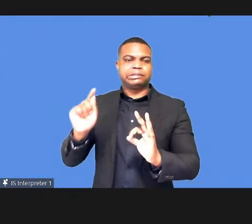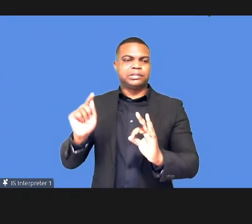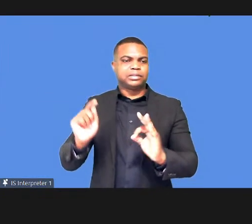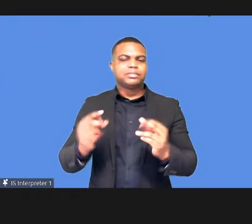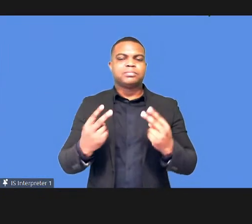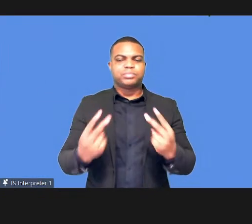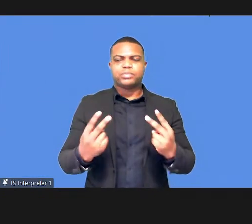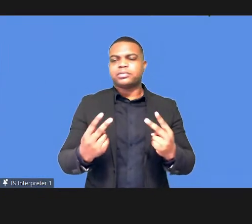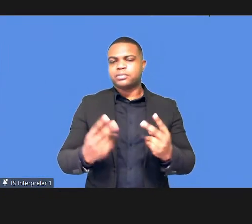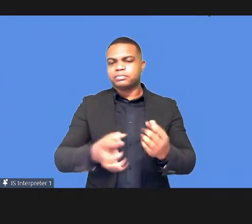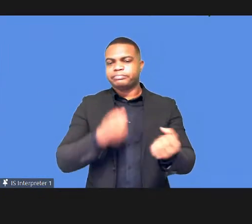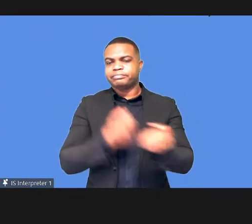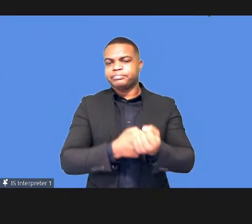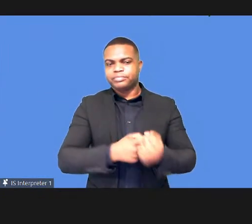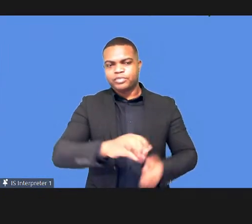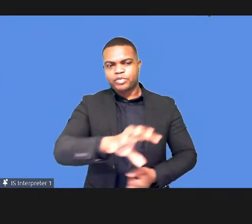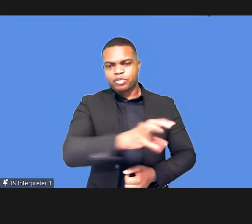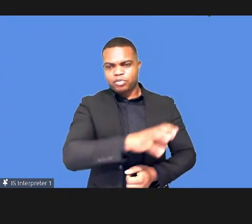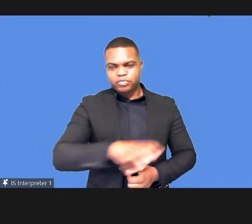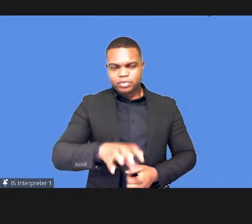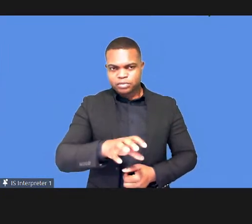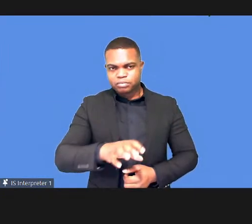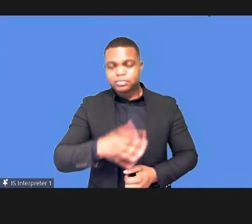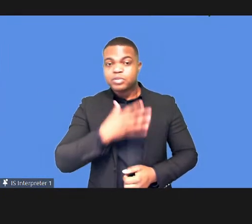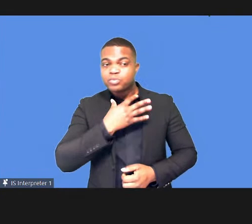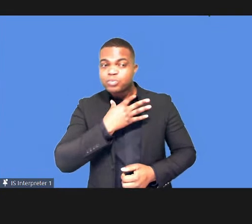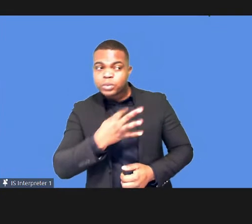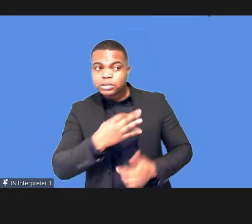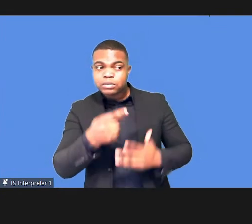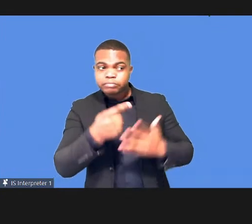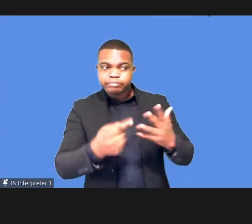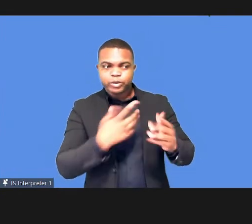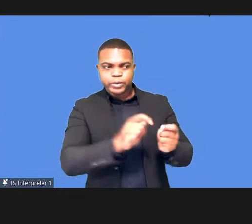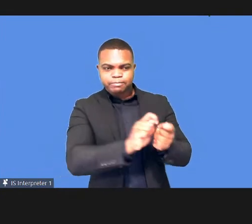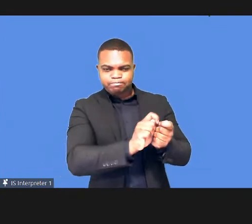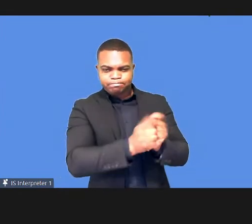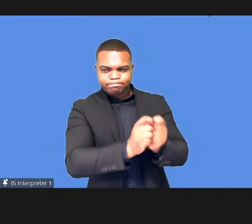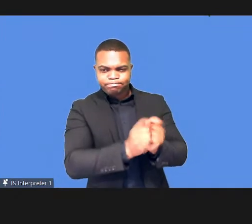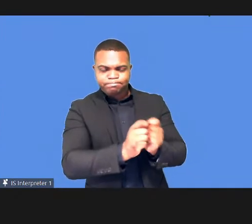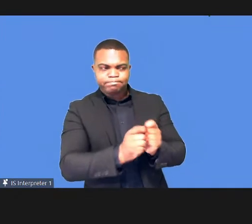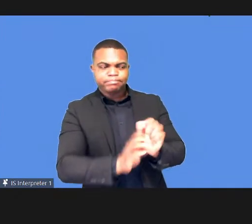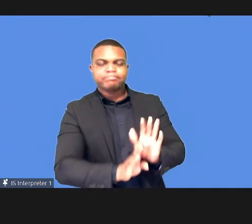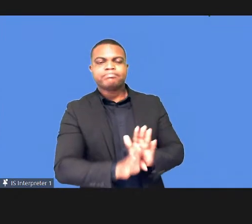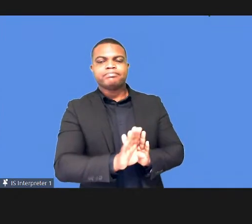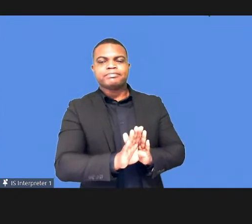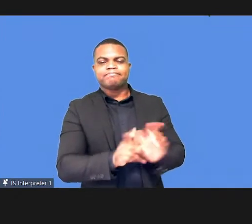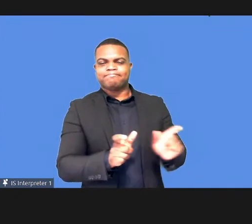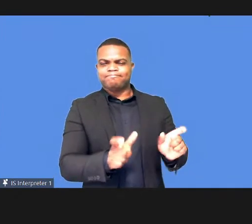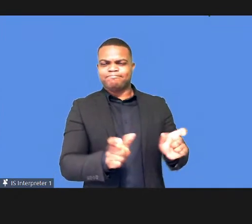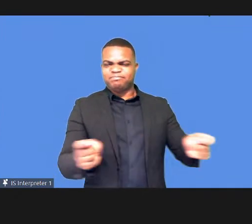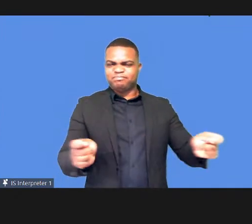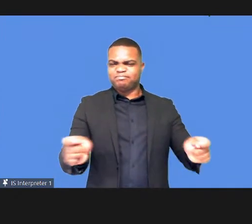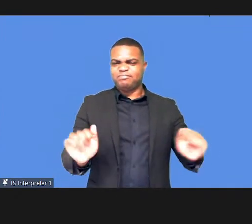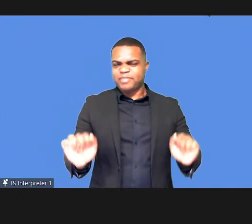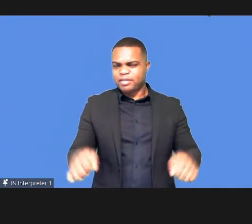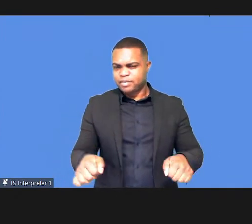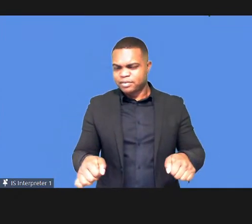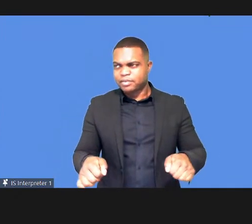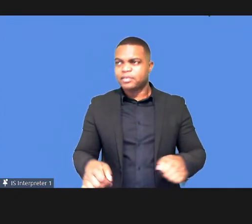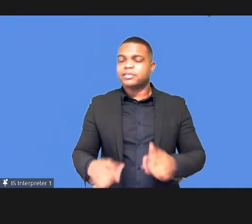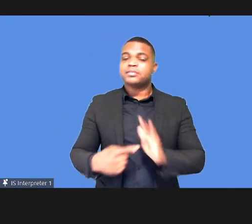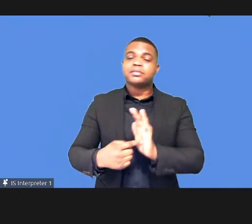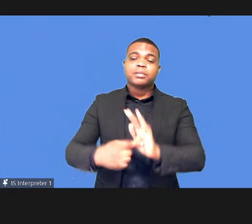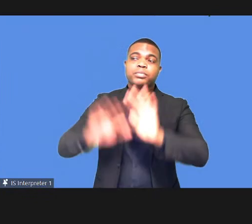mitigation of climate change effects, as well as being important to